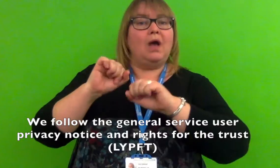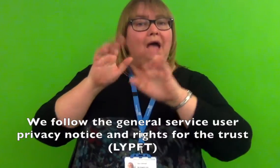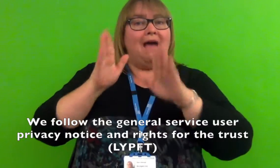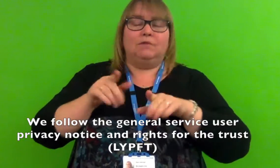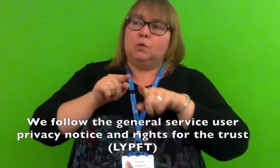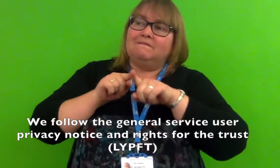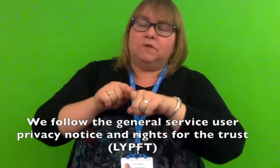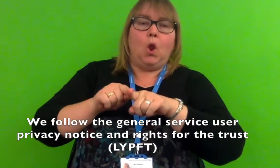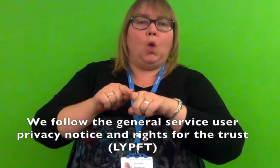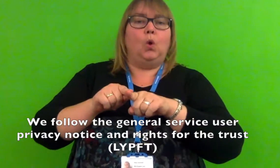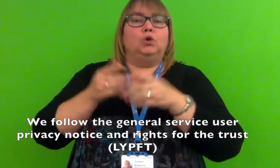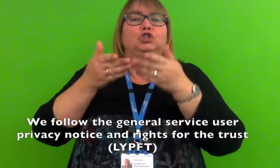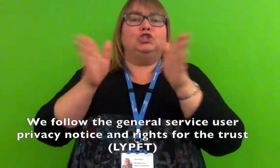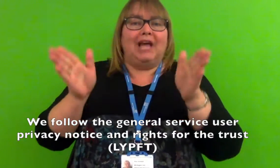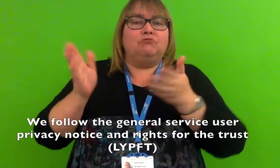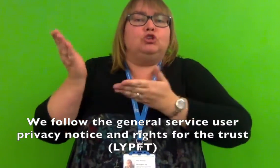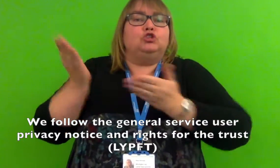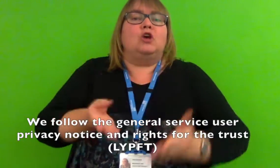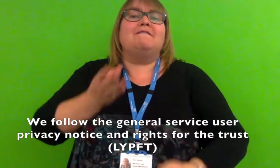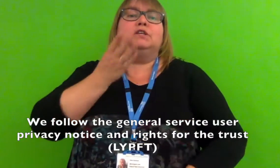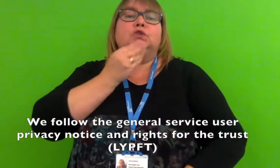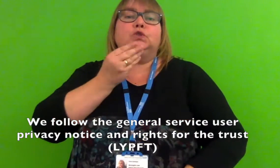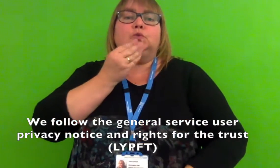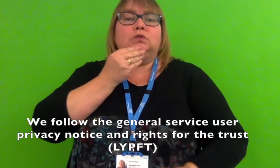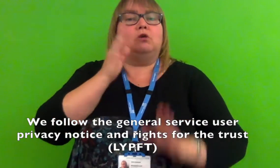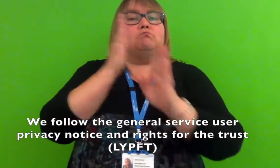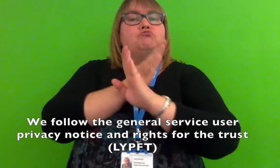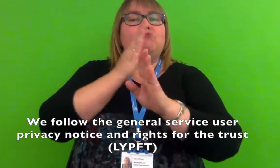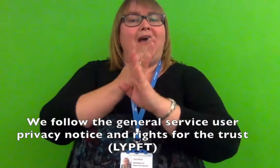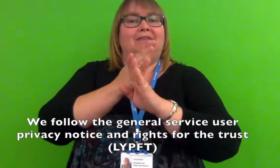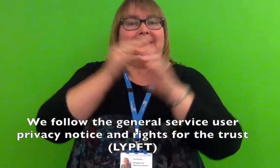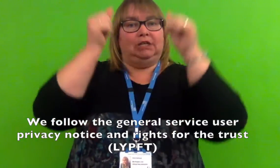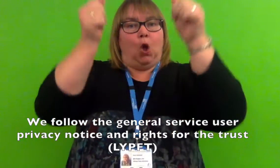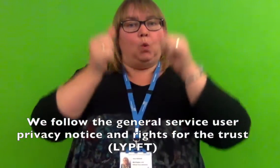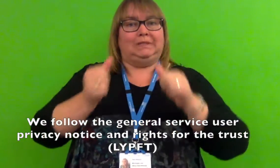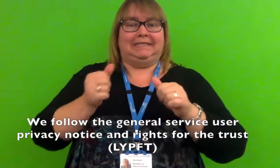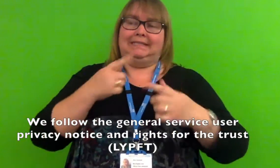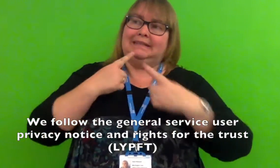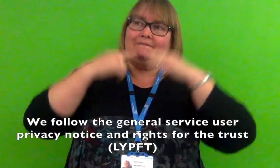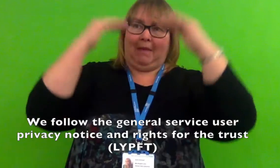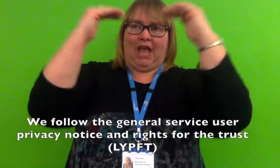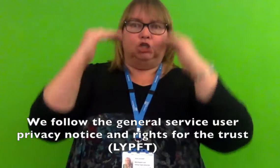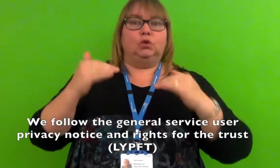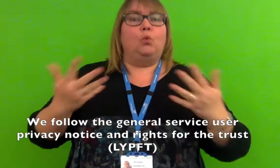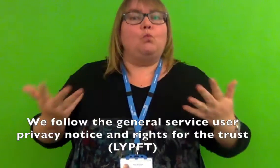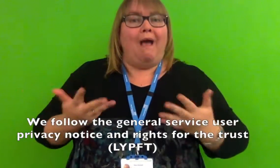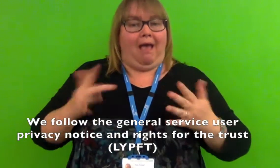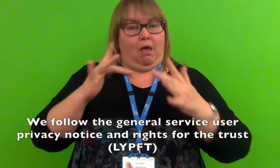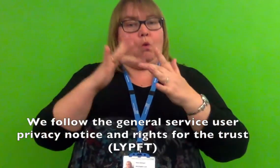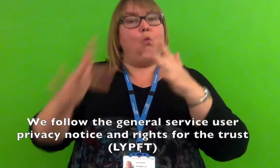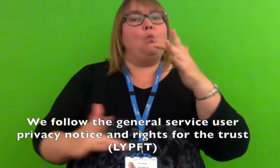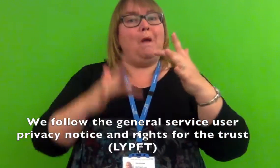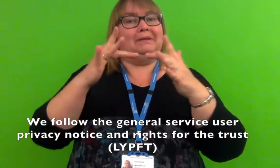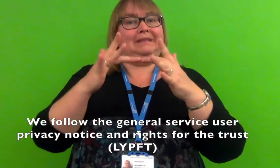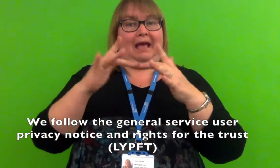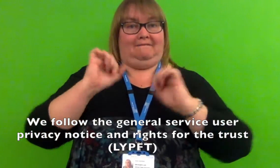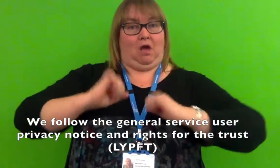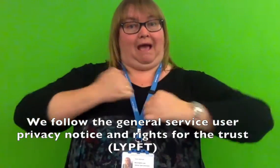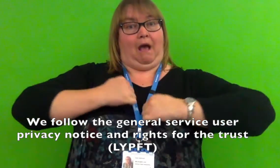We follow the General Service User Privacy Notice and Rights for the Trust, for